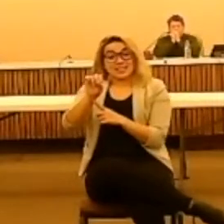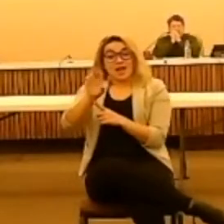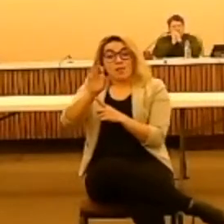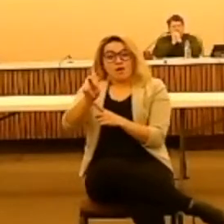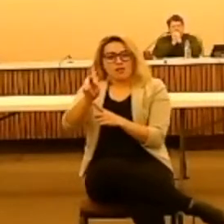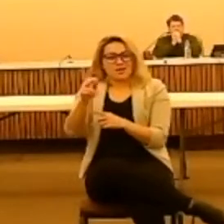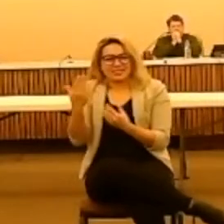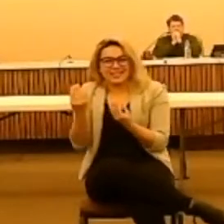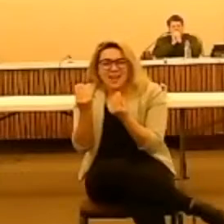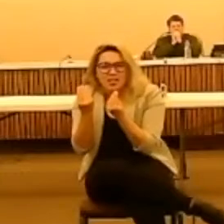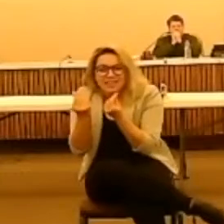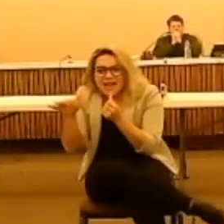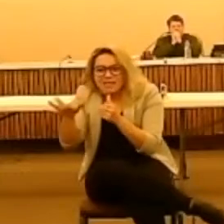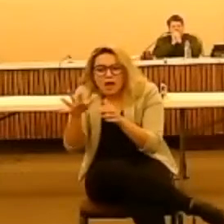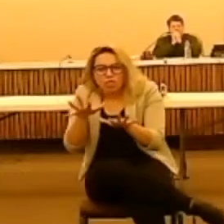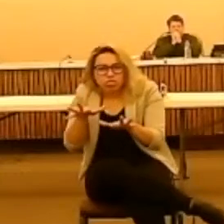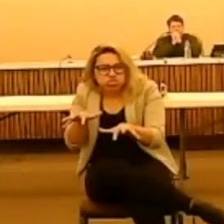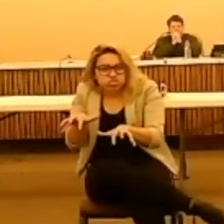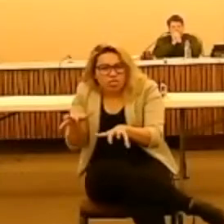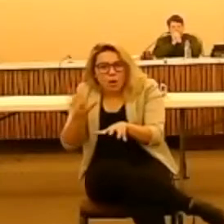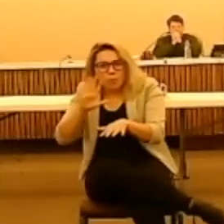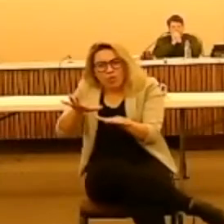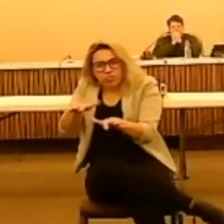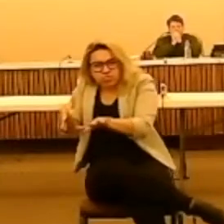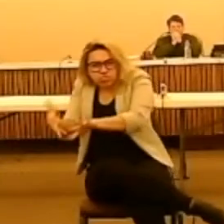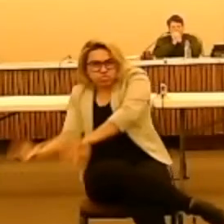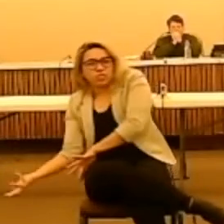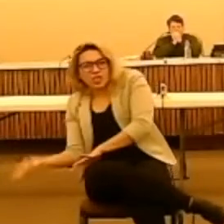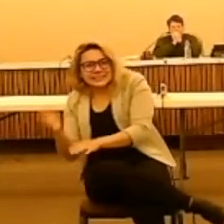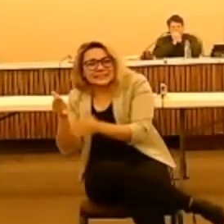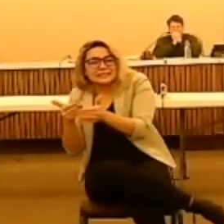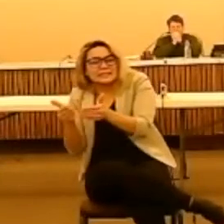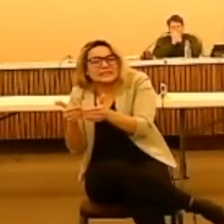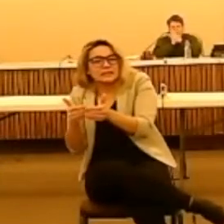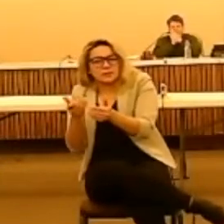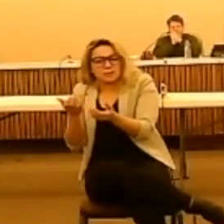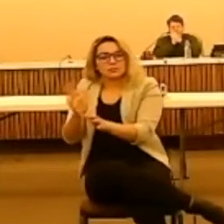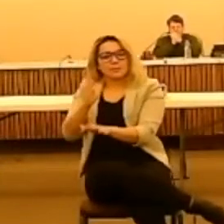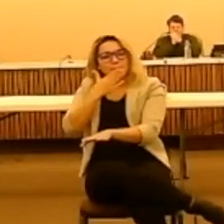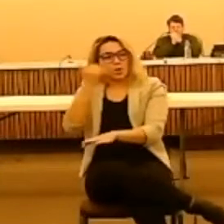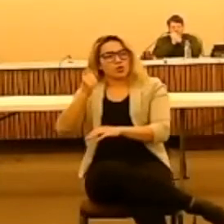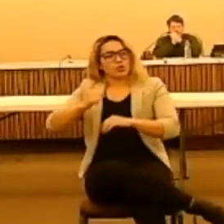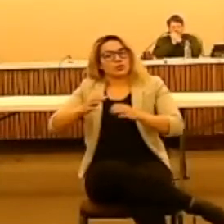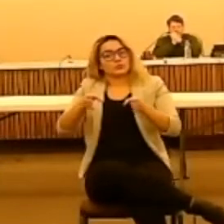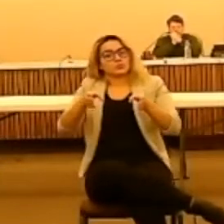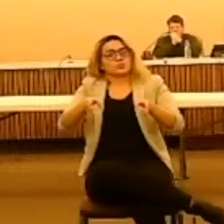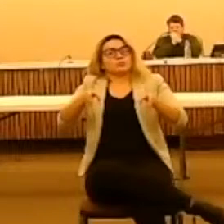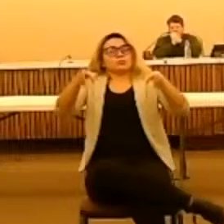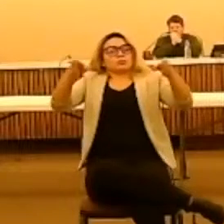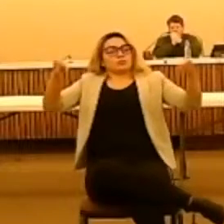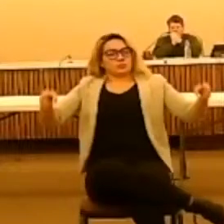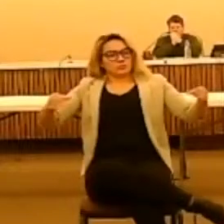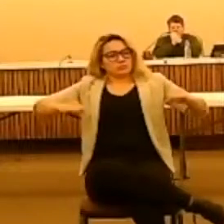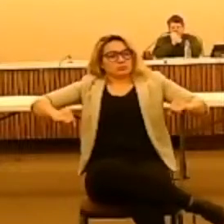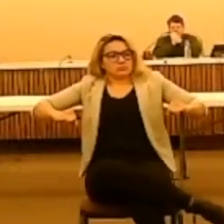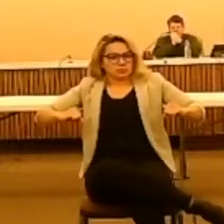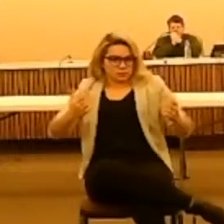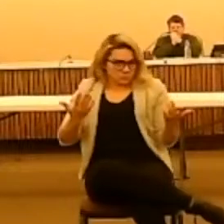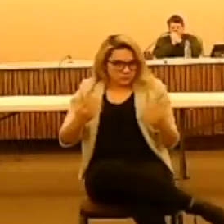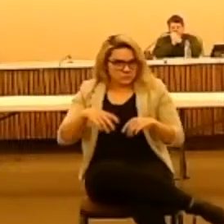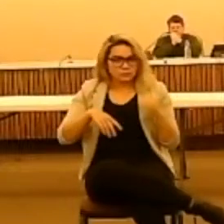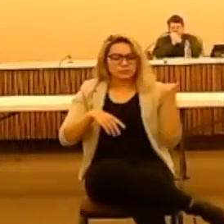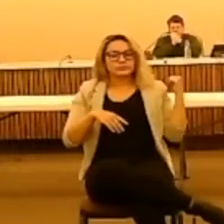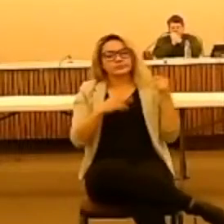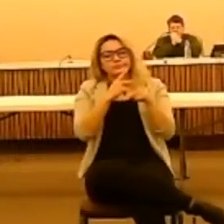possible. But to answer your question, that is the plan, is that they are carrying that forward again. It's more likely to be a